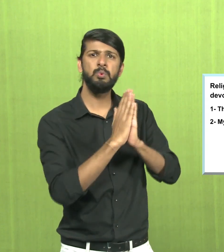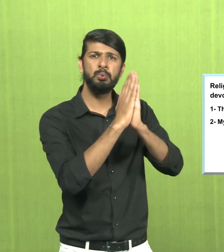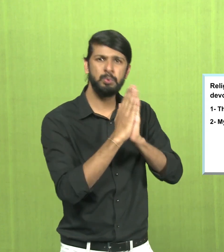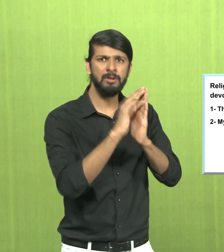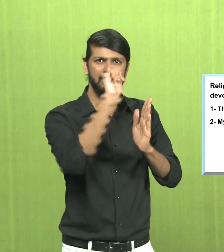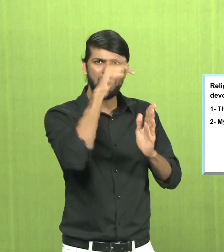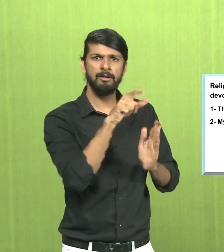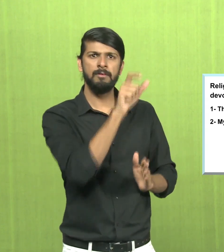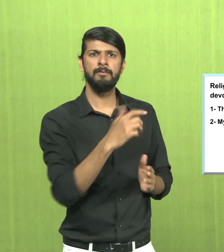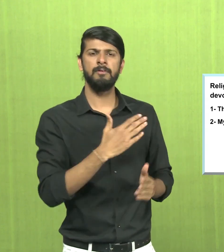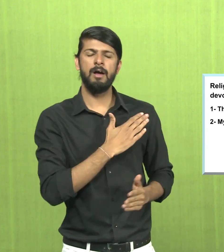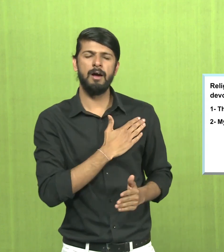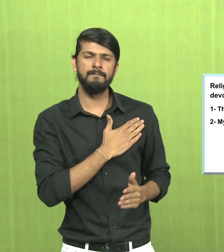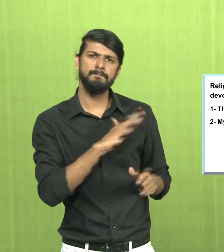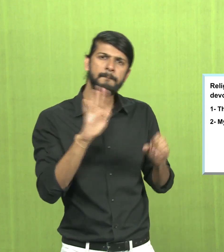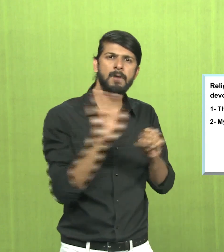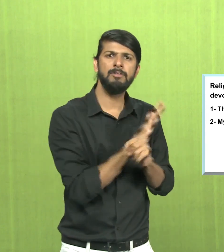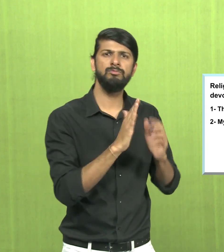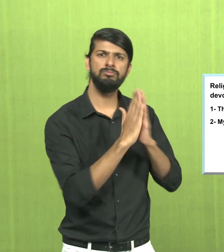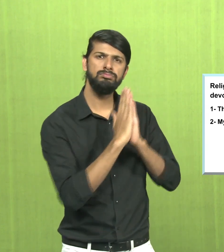Religious means related to religion